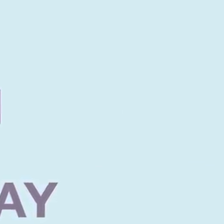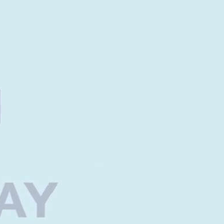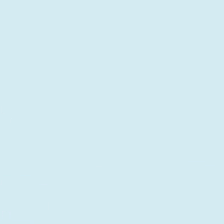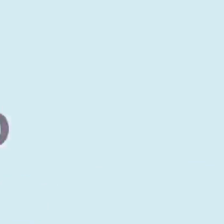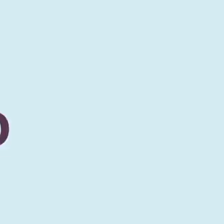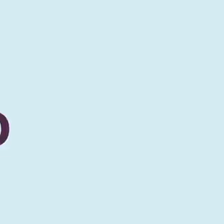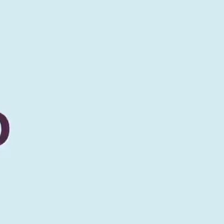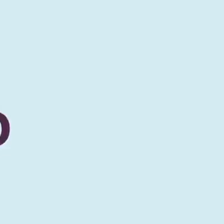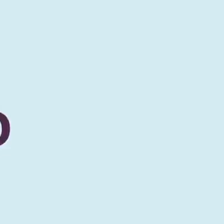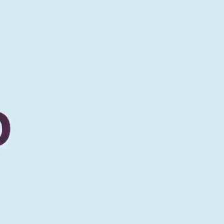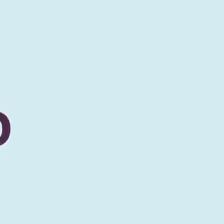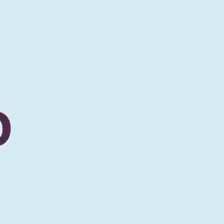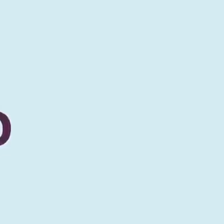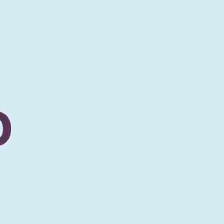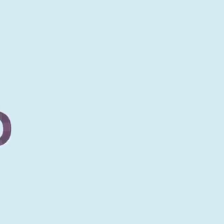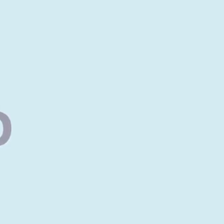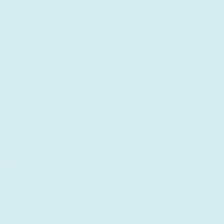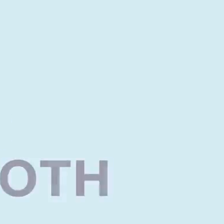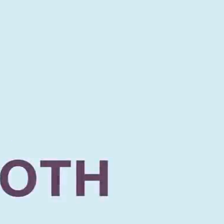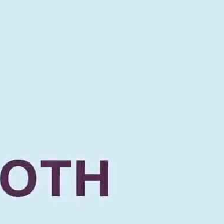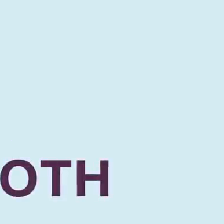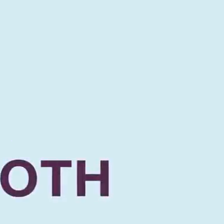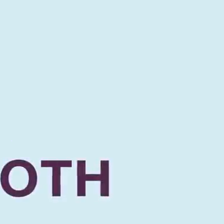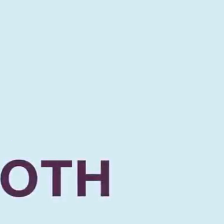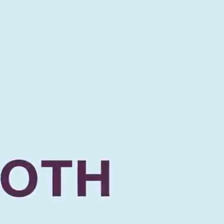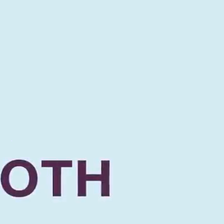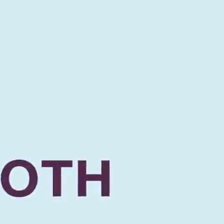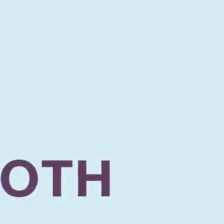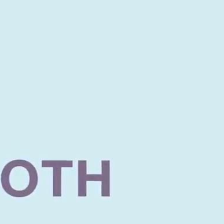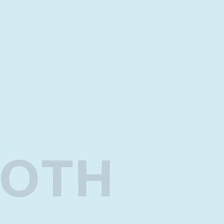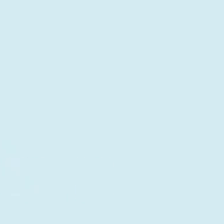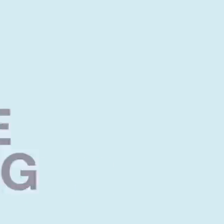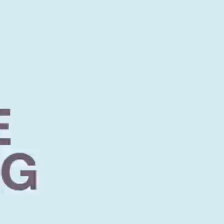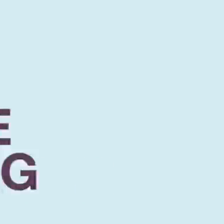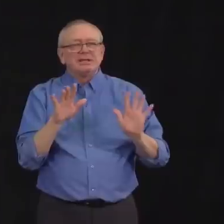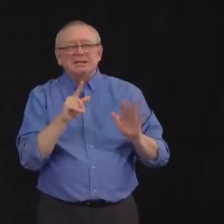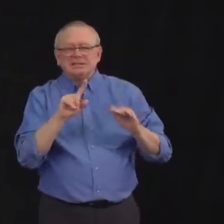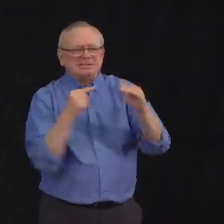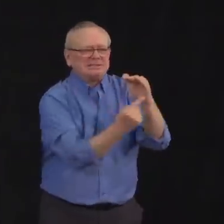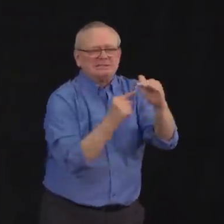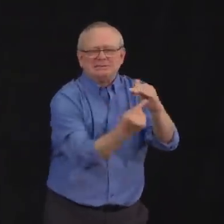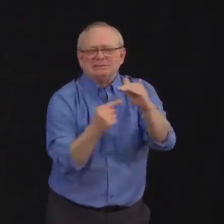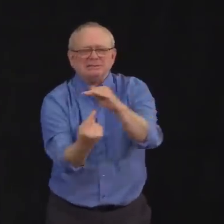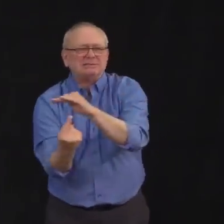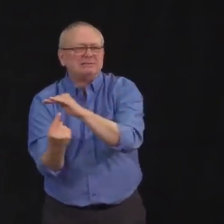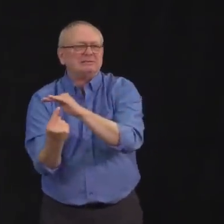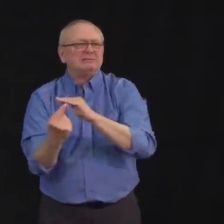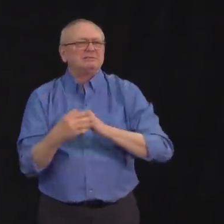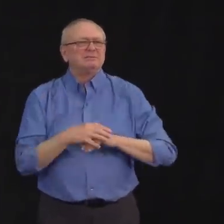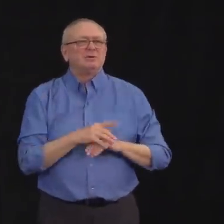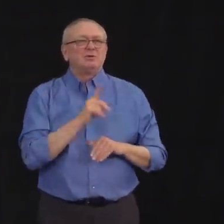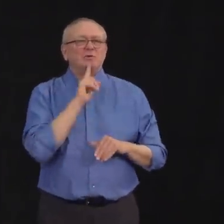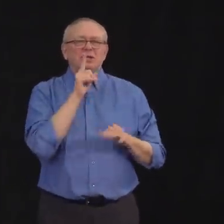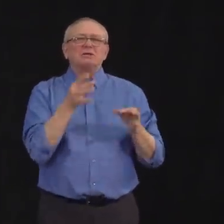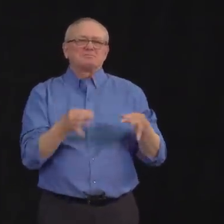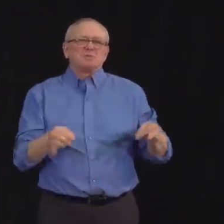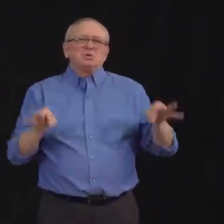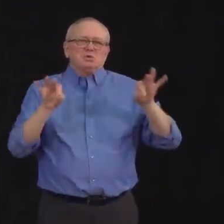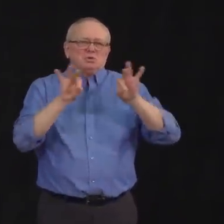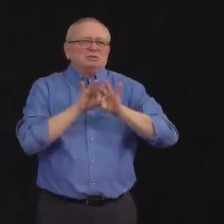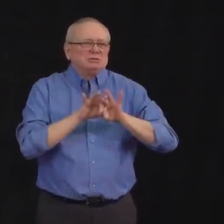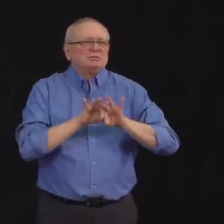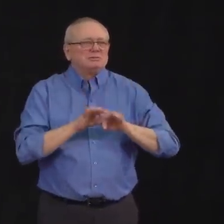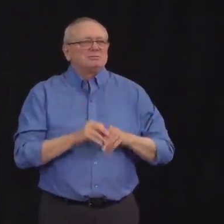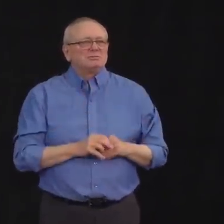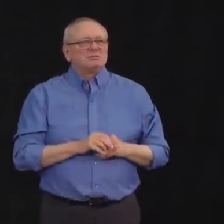outbreaks and identify when Albertans must self-isolate. In addition, these tactics yield valuable